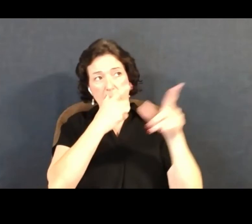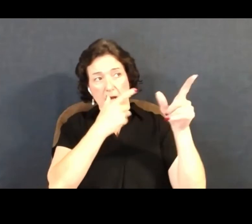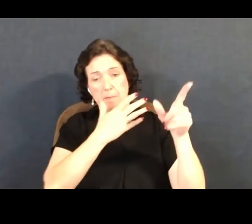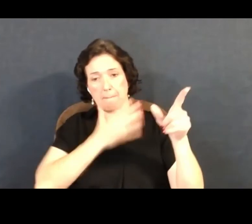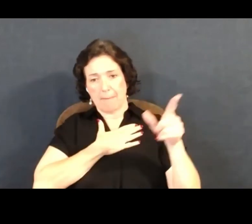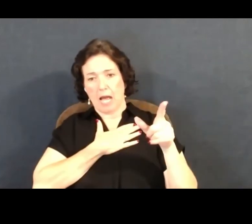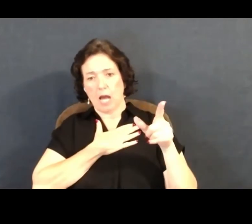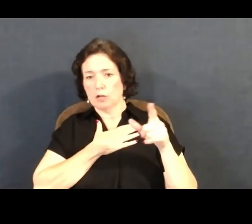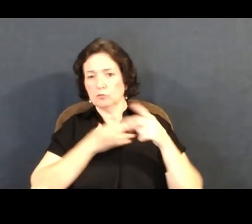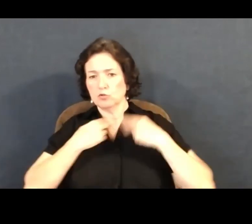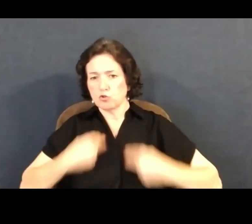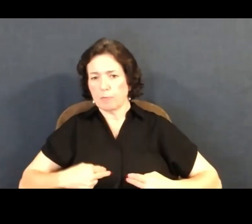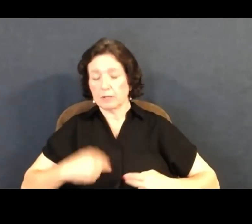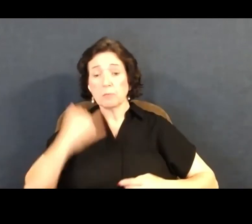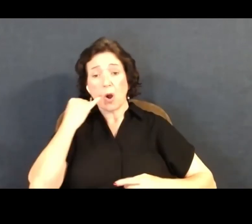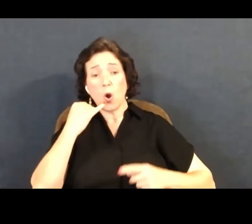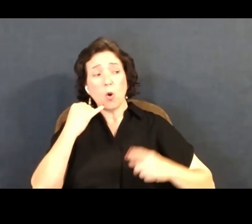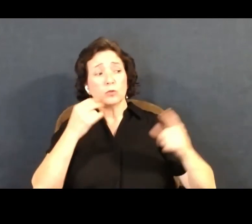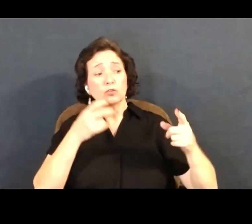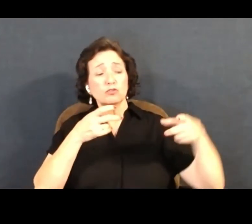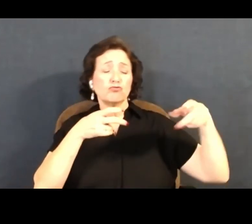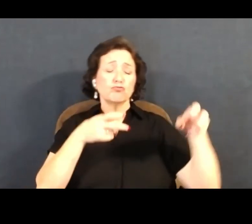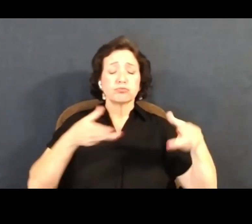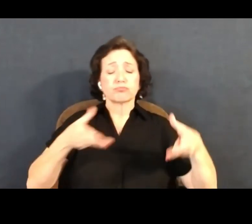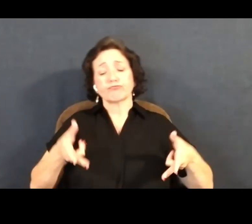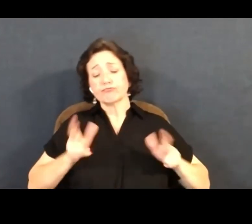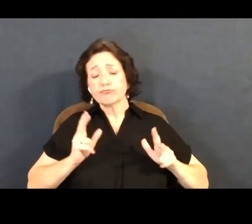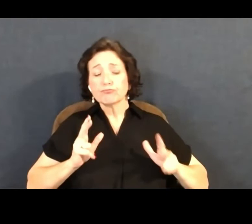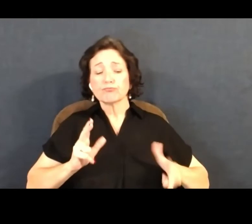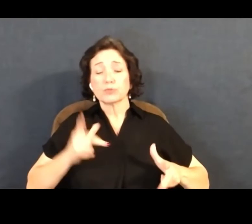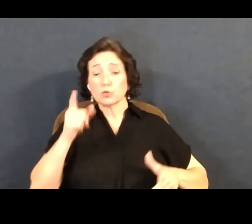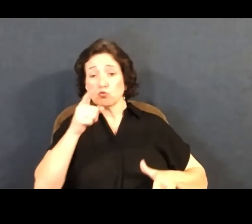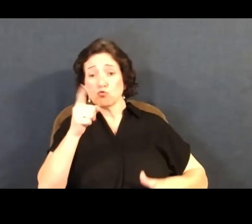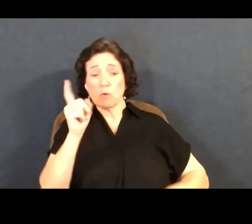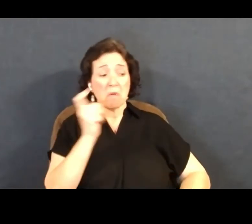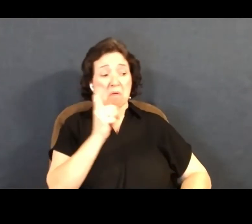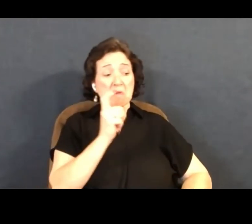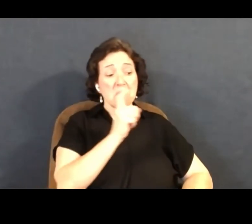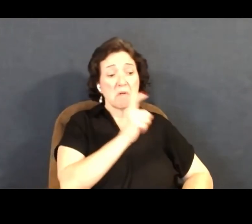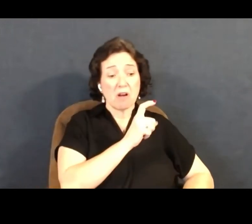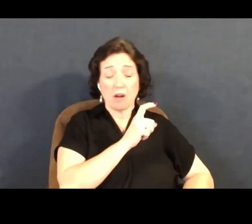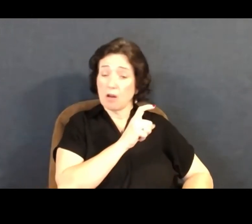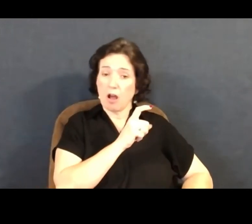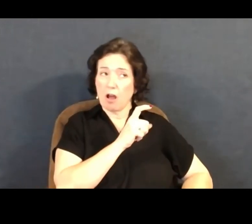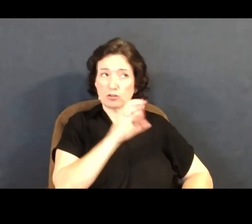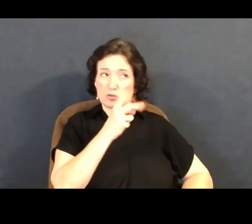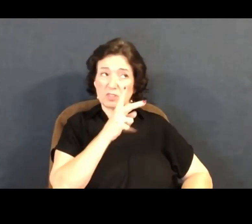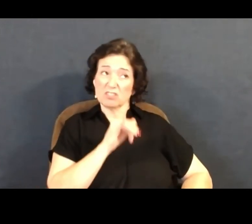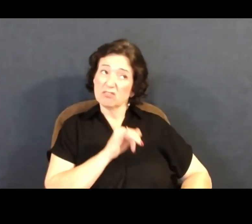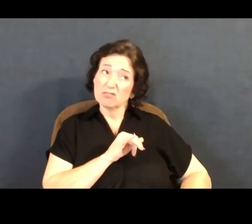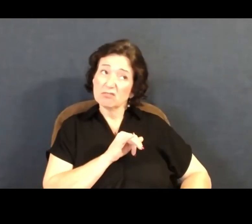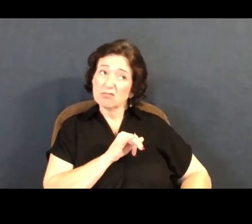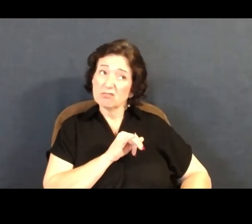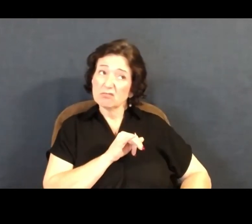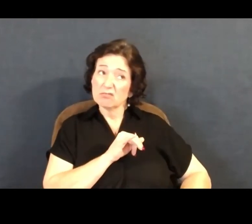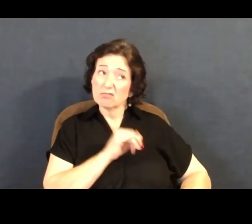Grandma, sitting there in her lazy boy chair there in the living room, well, Chewy would let you know that you better